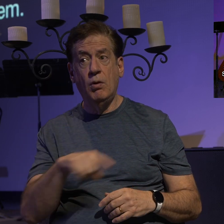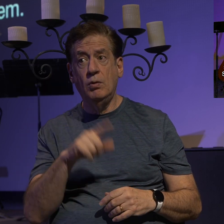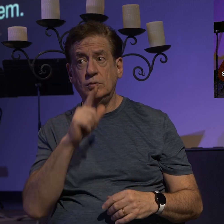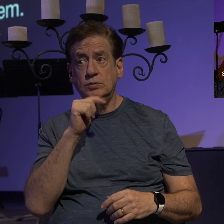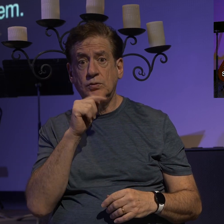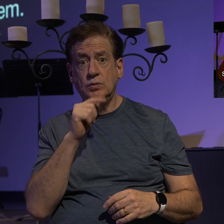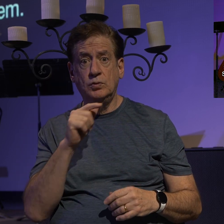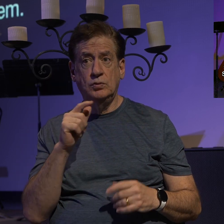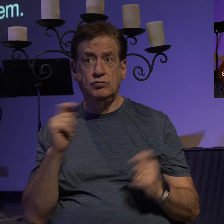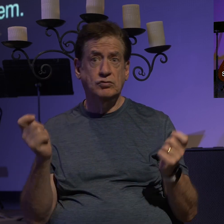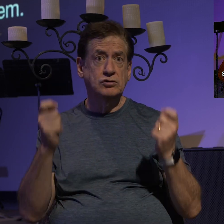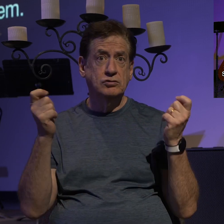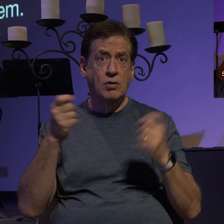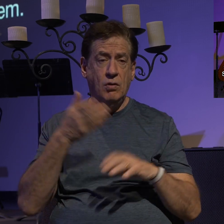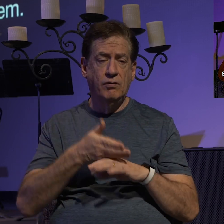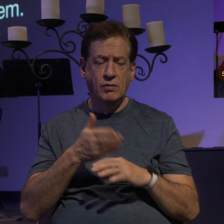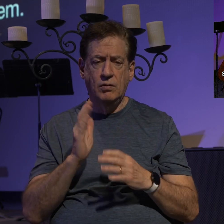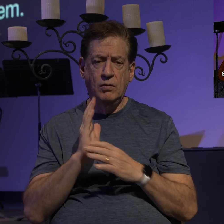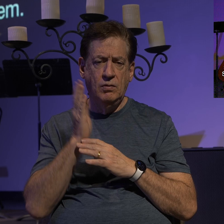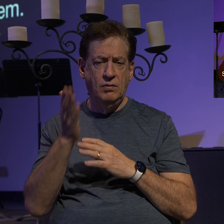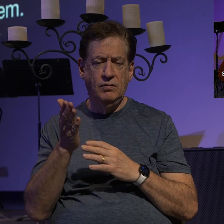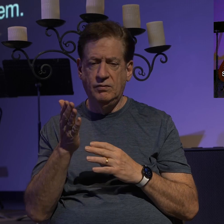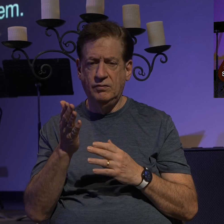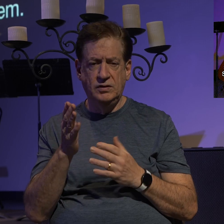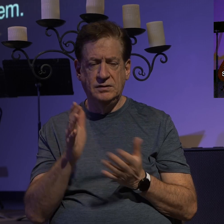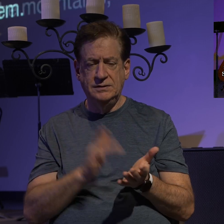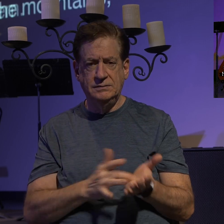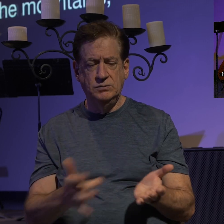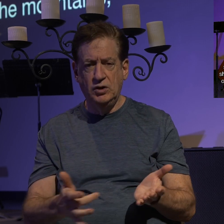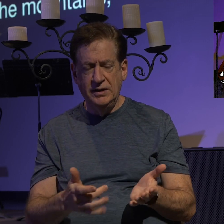over its glory, for it has departed from them.